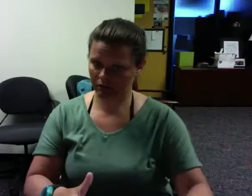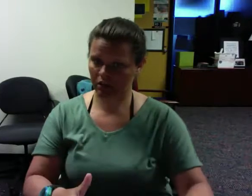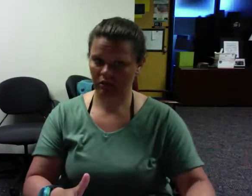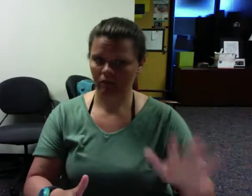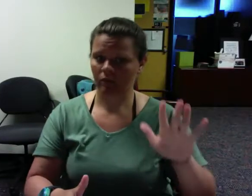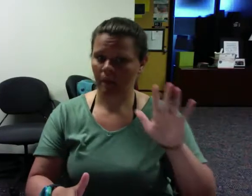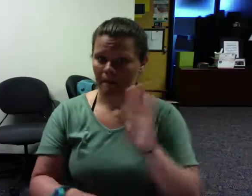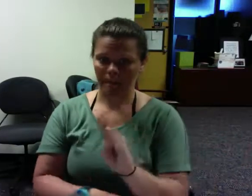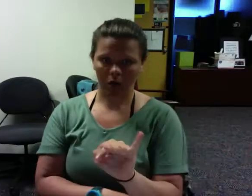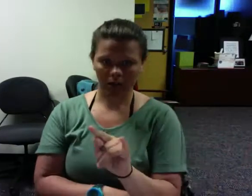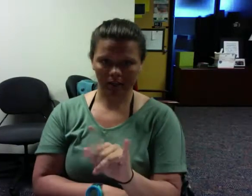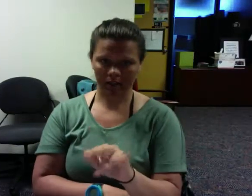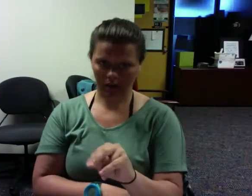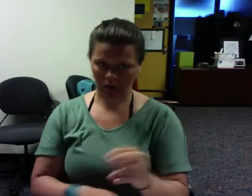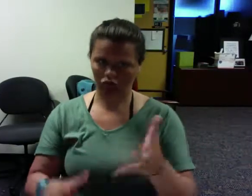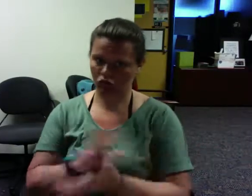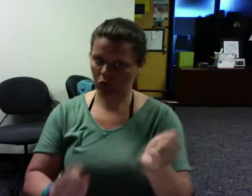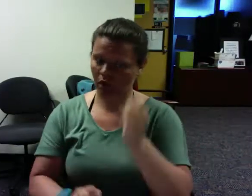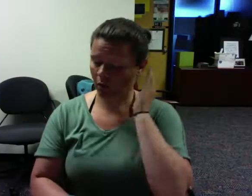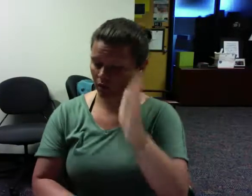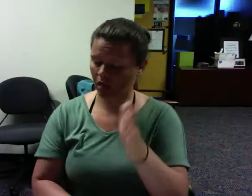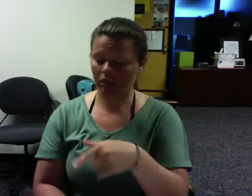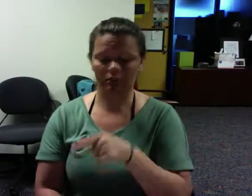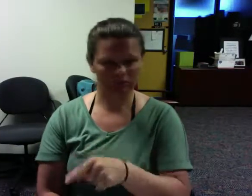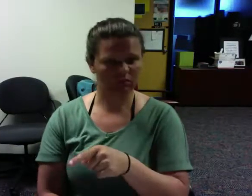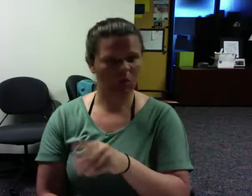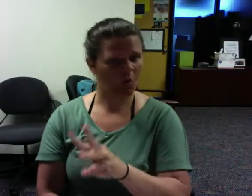leave. So it saved the city of Boston.